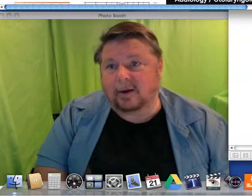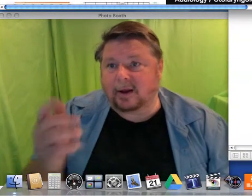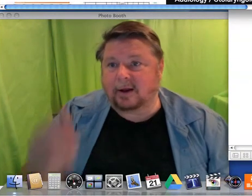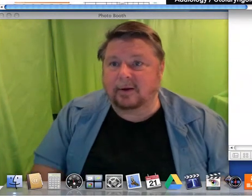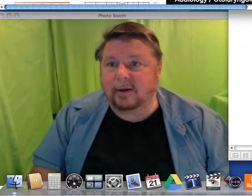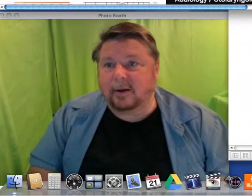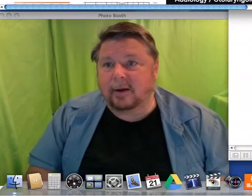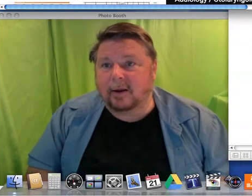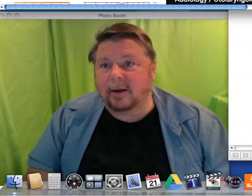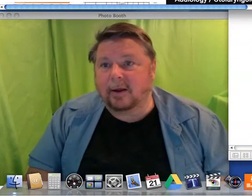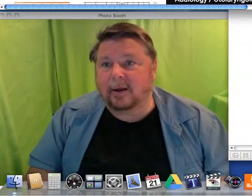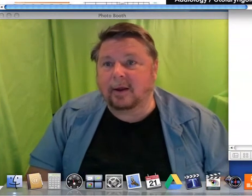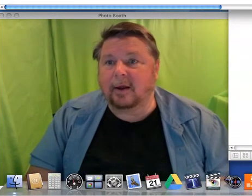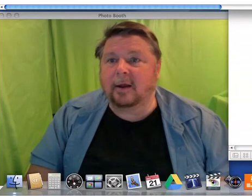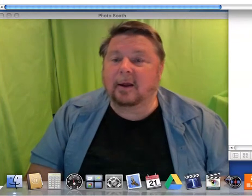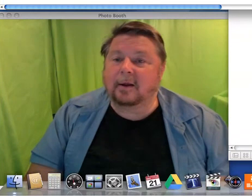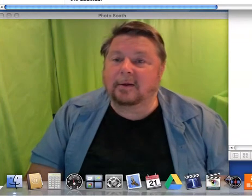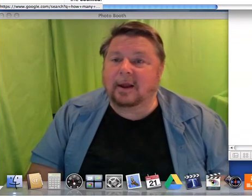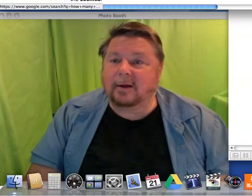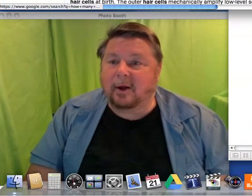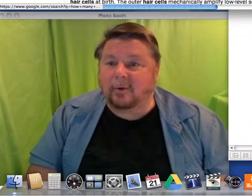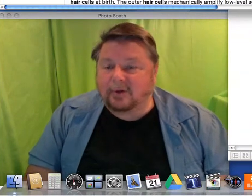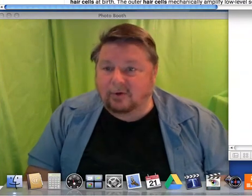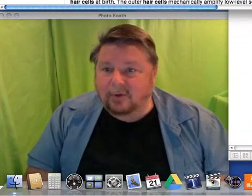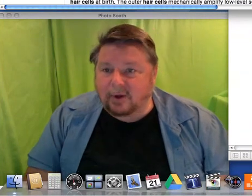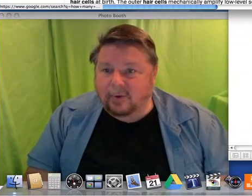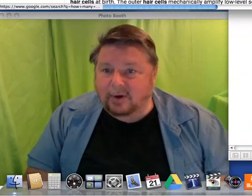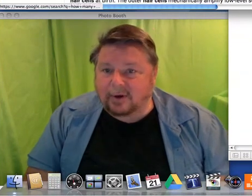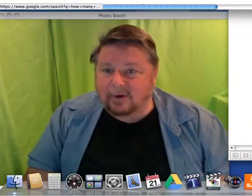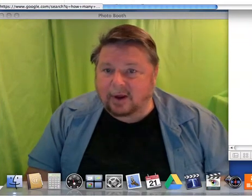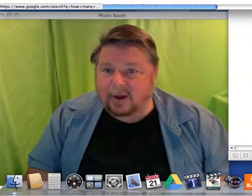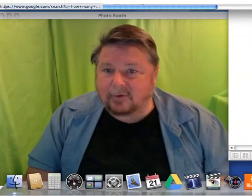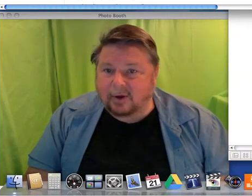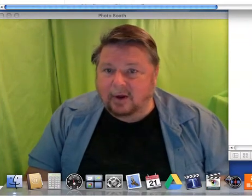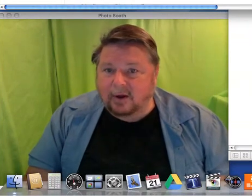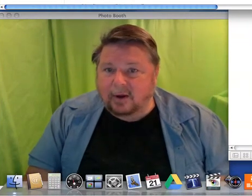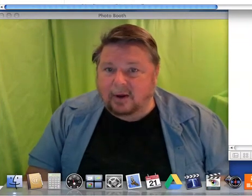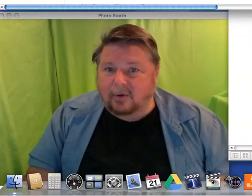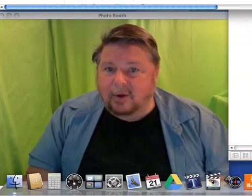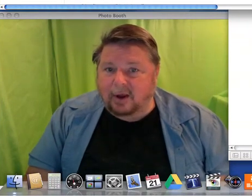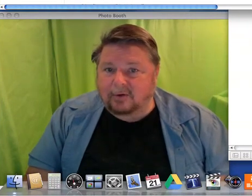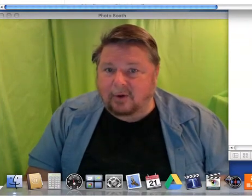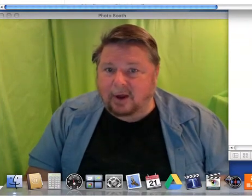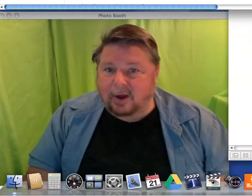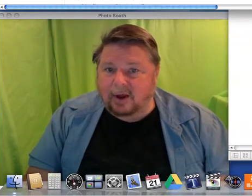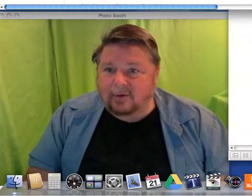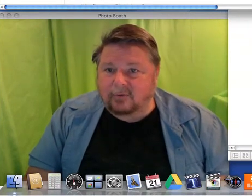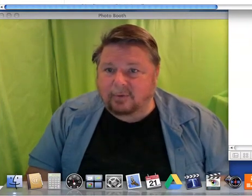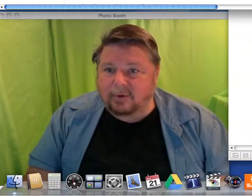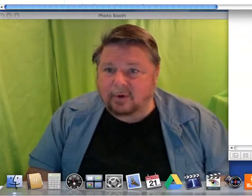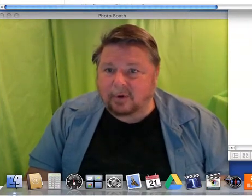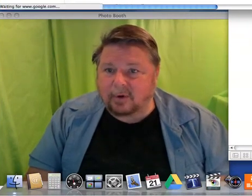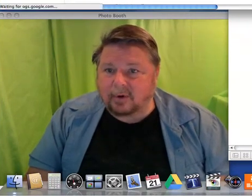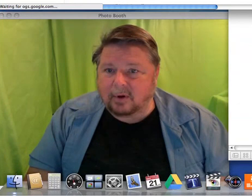Look at that. It always knows what I want to ask. Okay, so